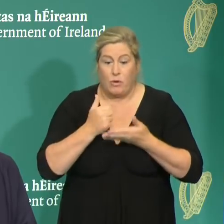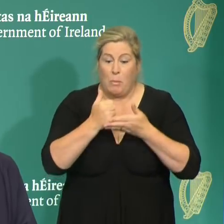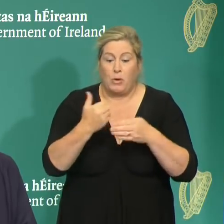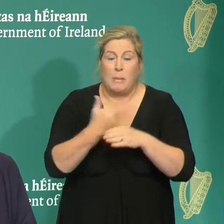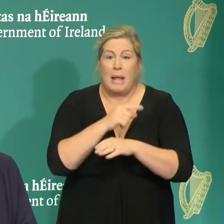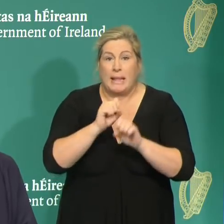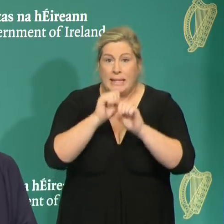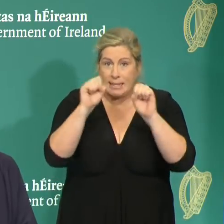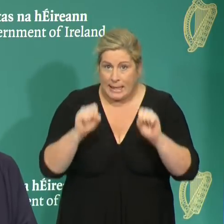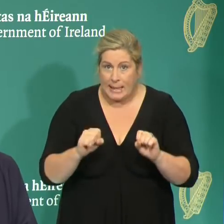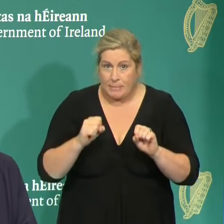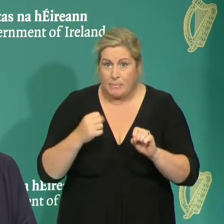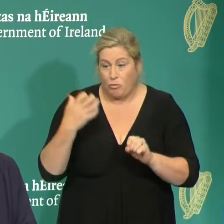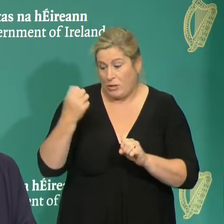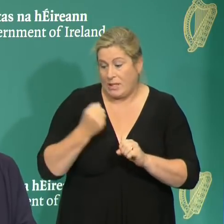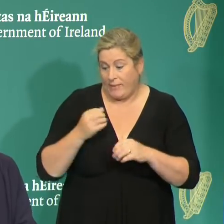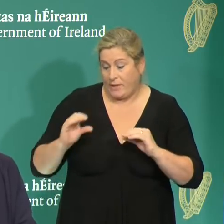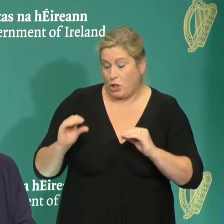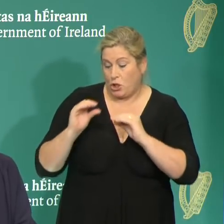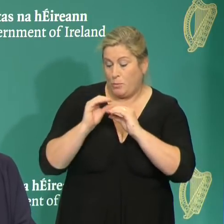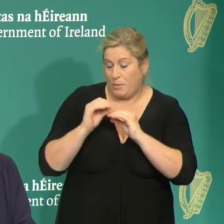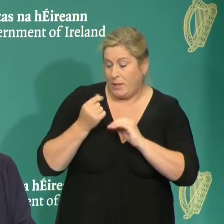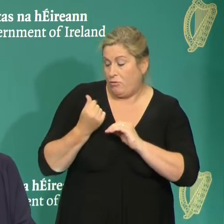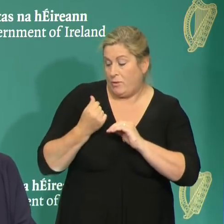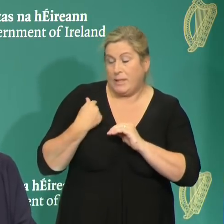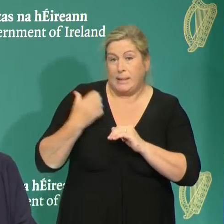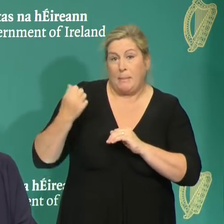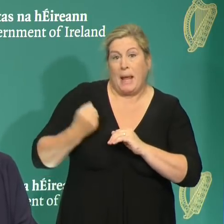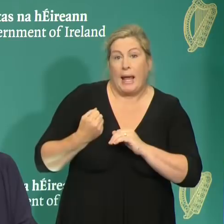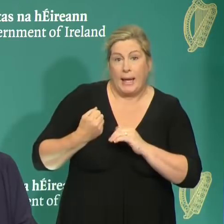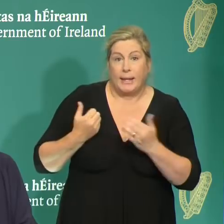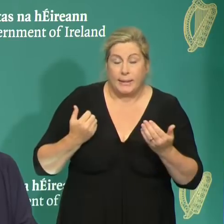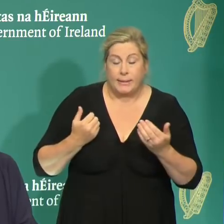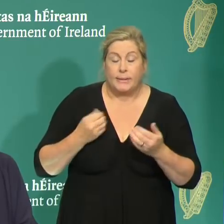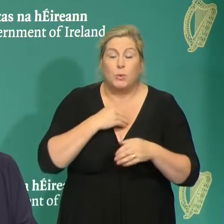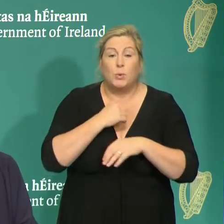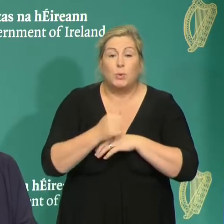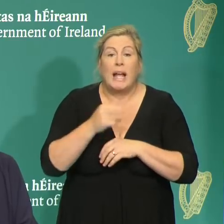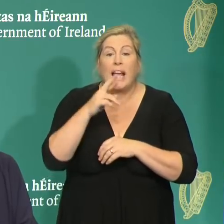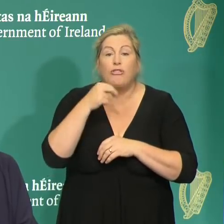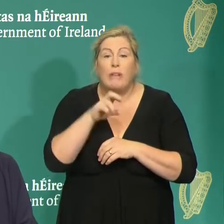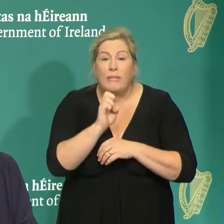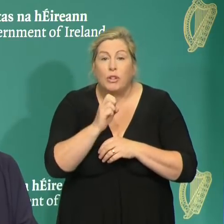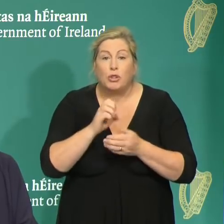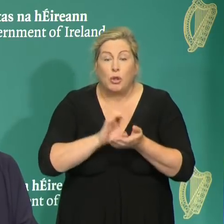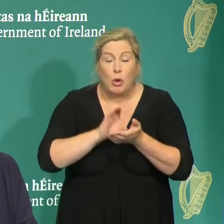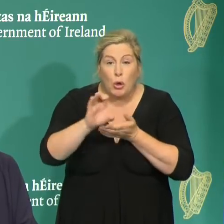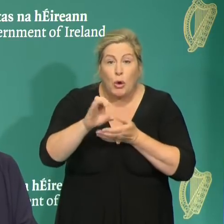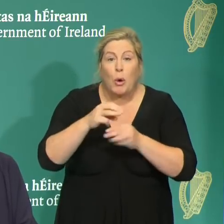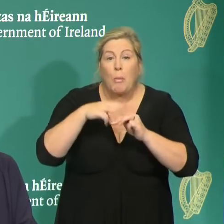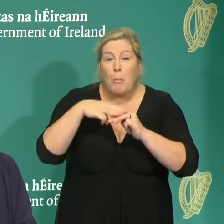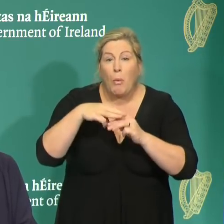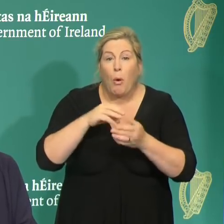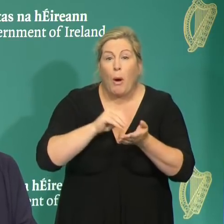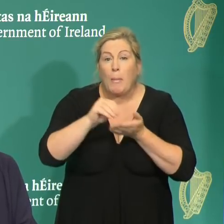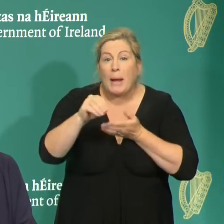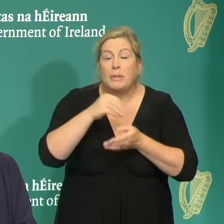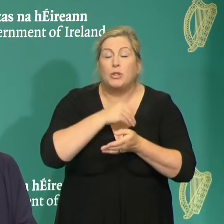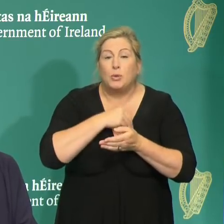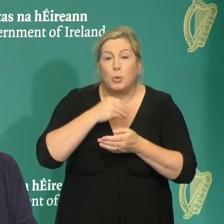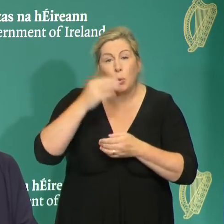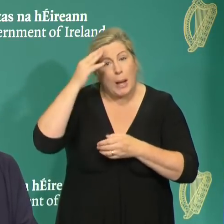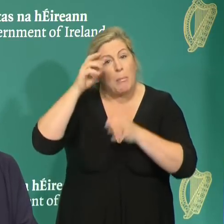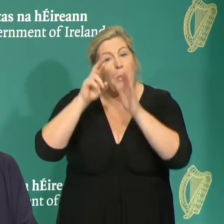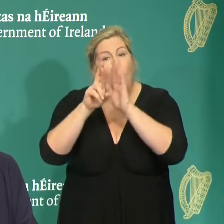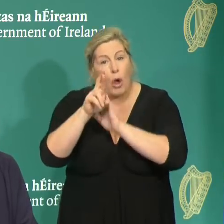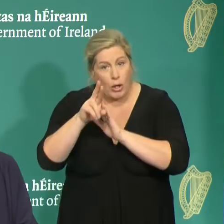having received a subsidy in their most recent pay period. Today, Revenue has generated further payments to employers under the